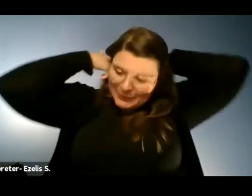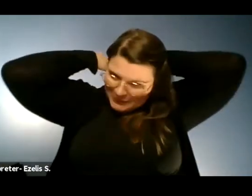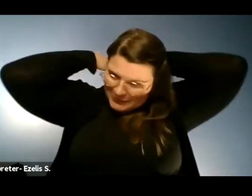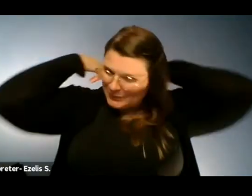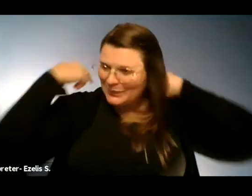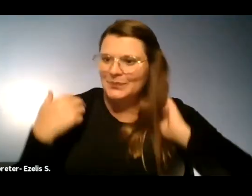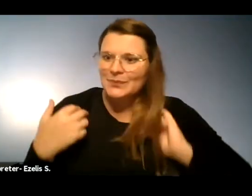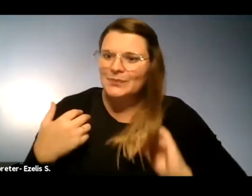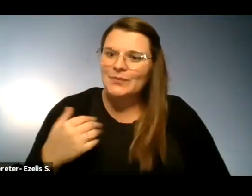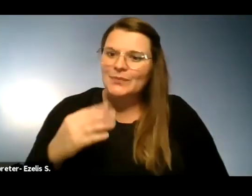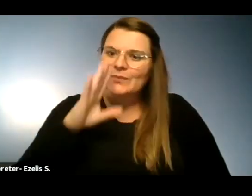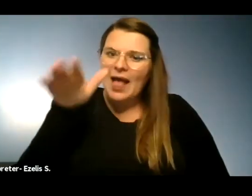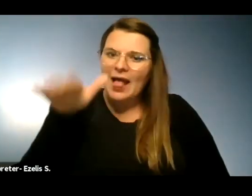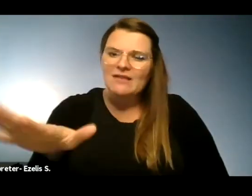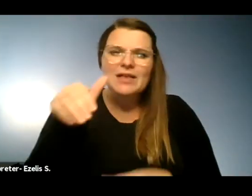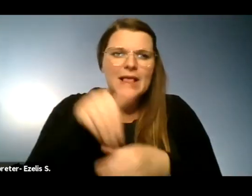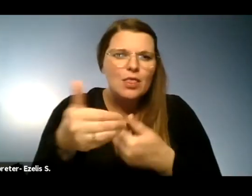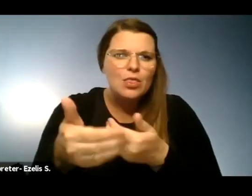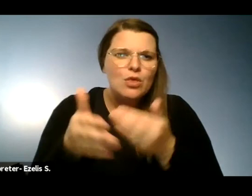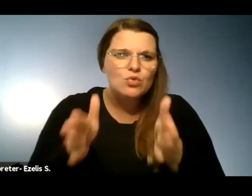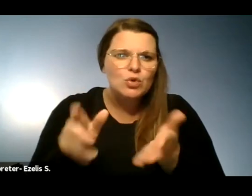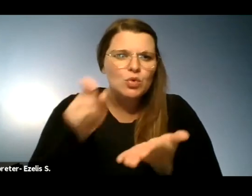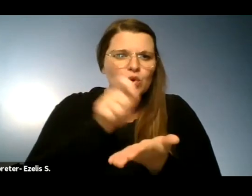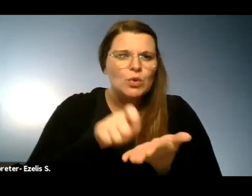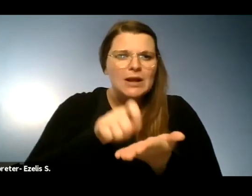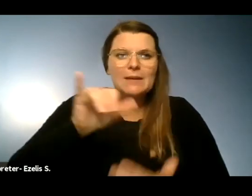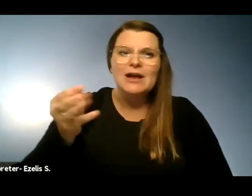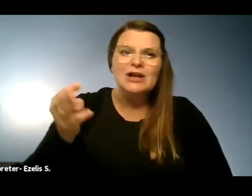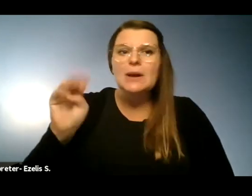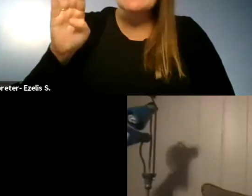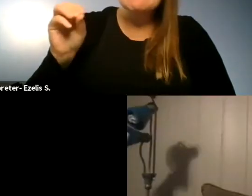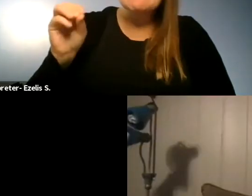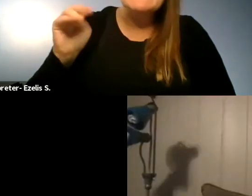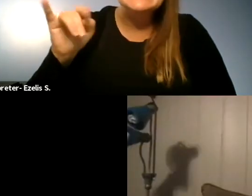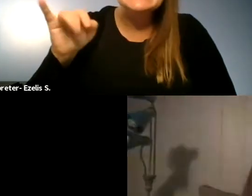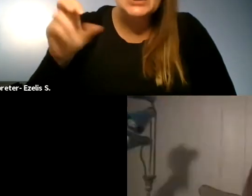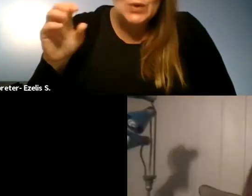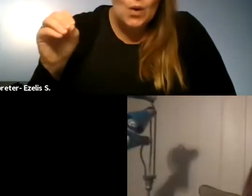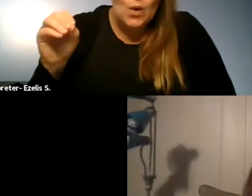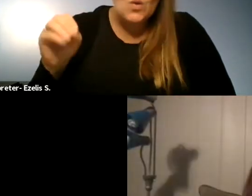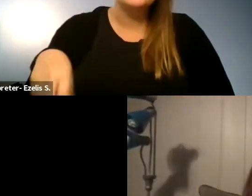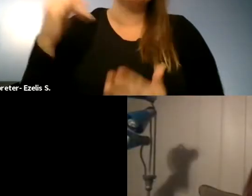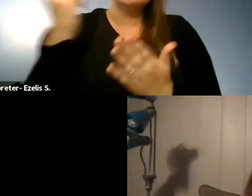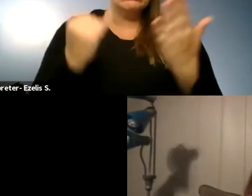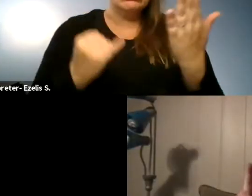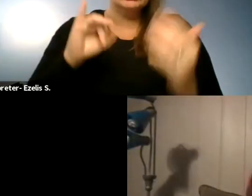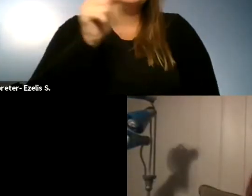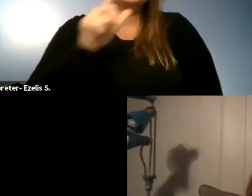The Elephant in the Room, written by Jim Bombicino, illustrated by Gildas